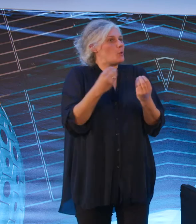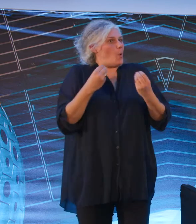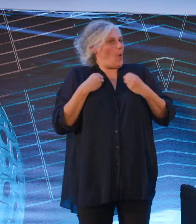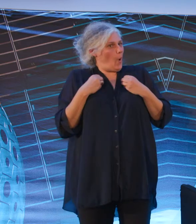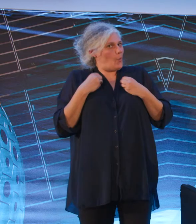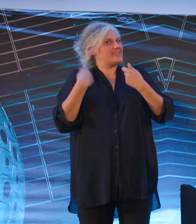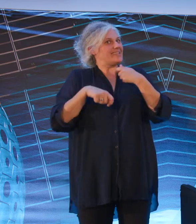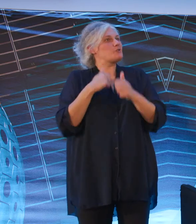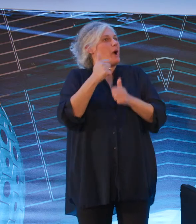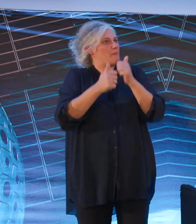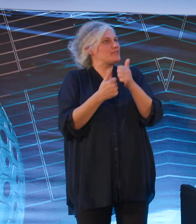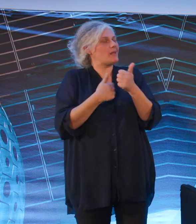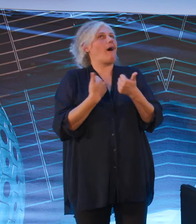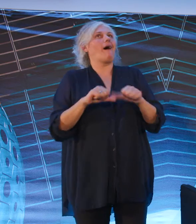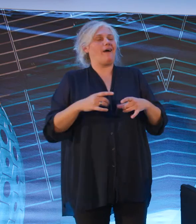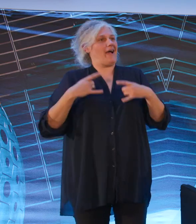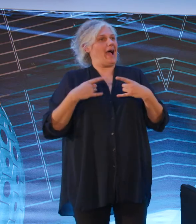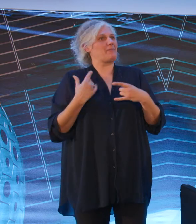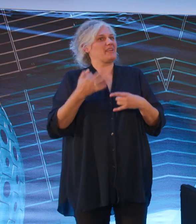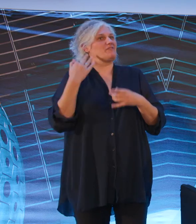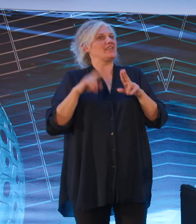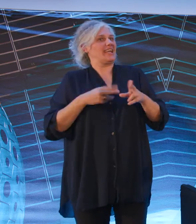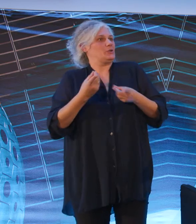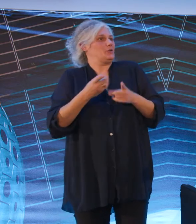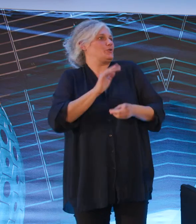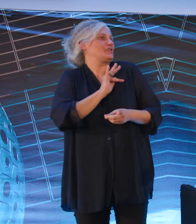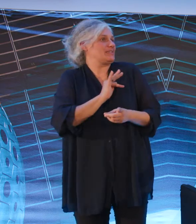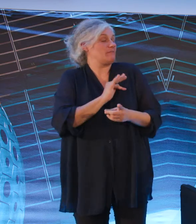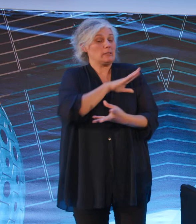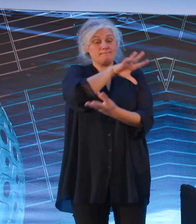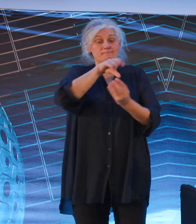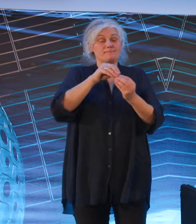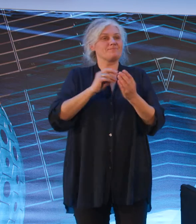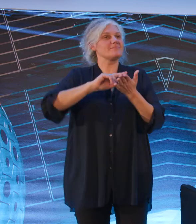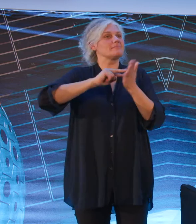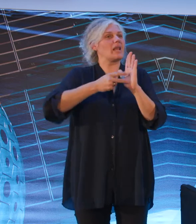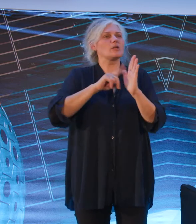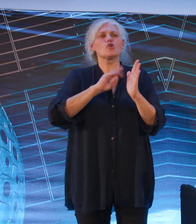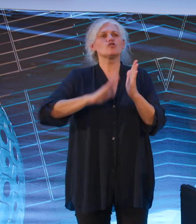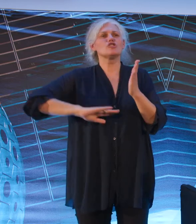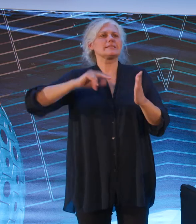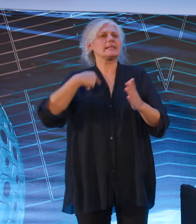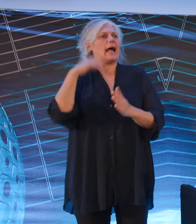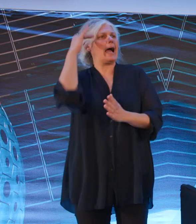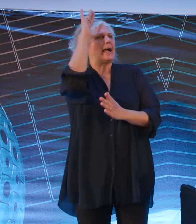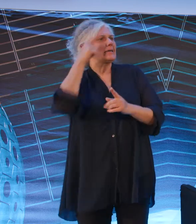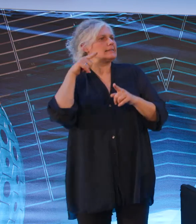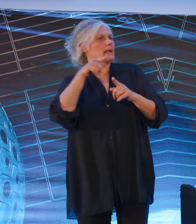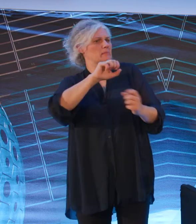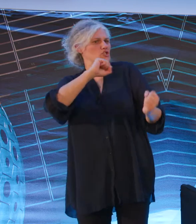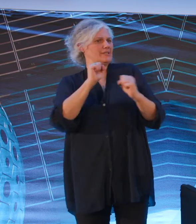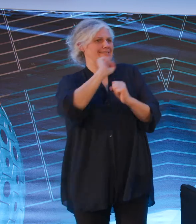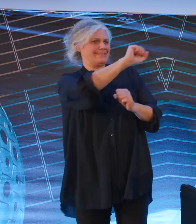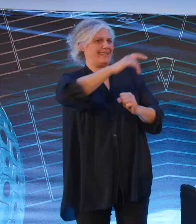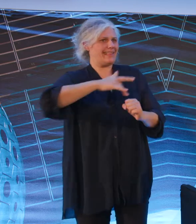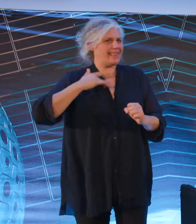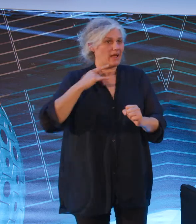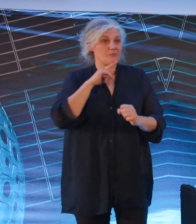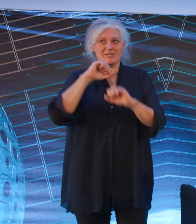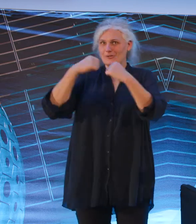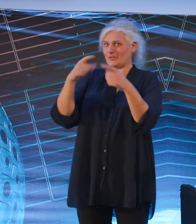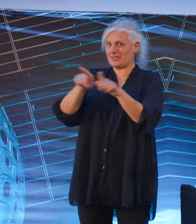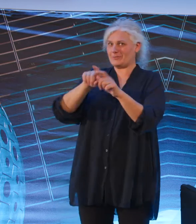won't appreciate it. So, to wrap it up, this plan has not only changed academic lives for students, but the social ones